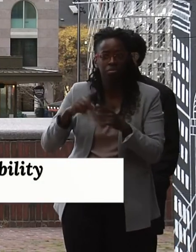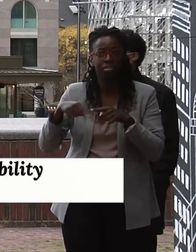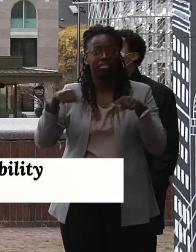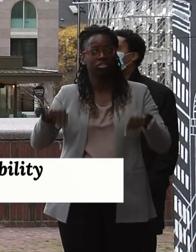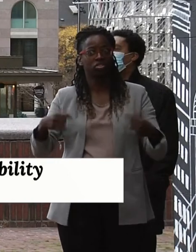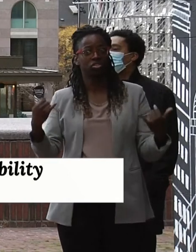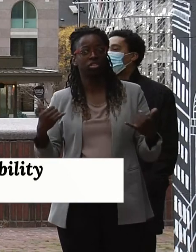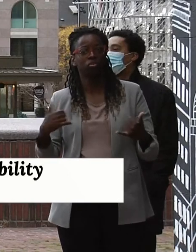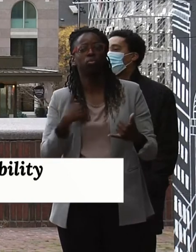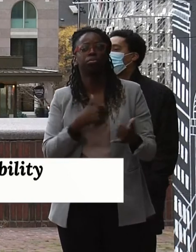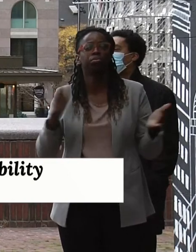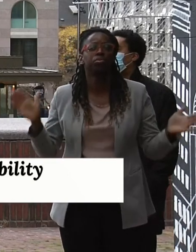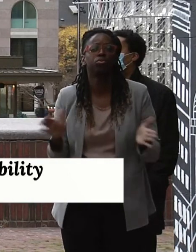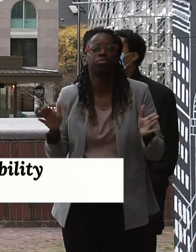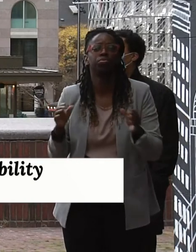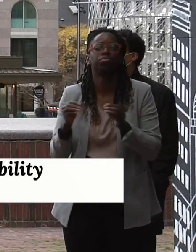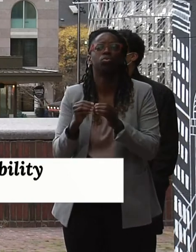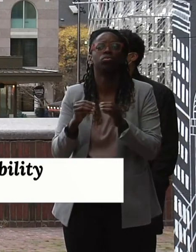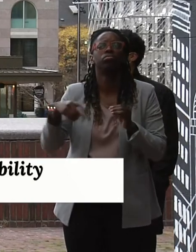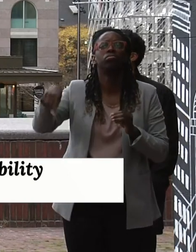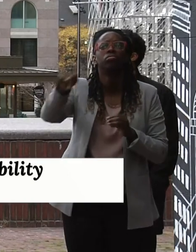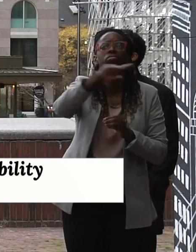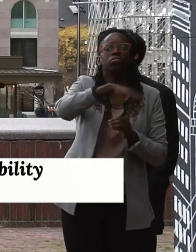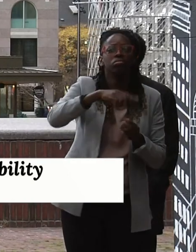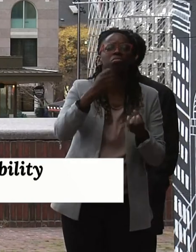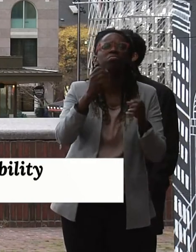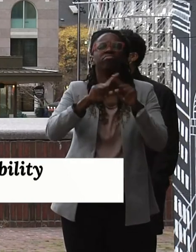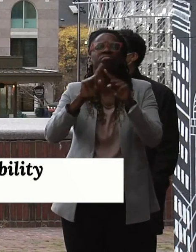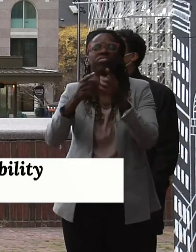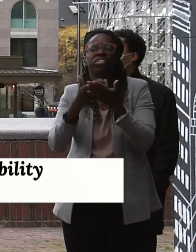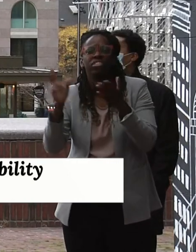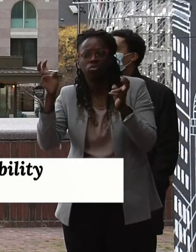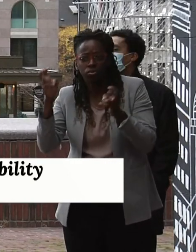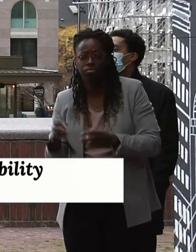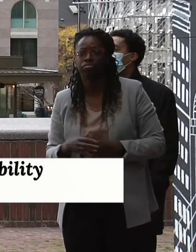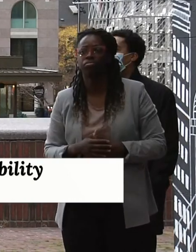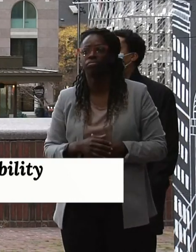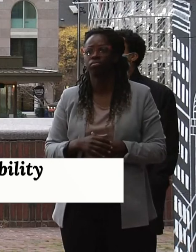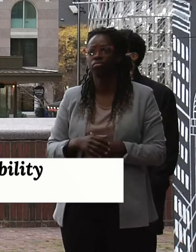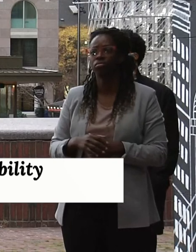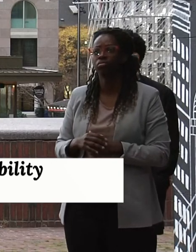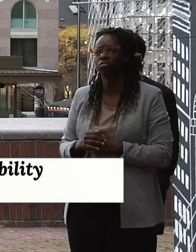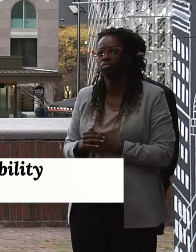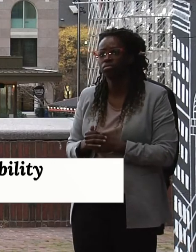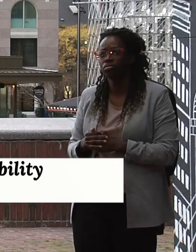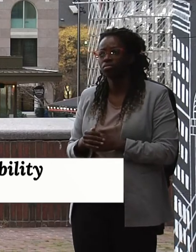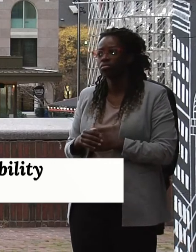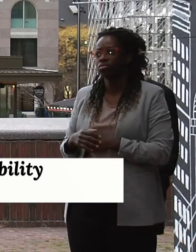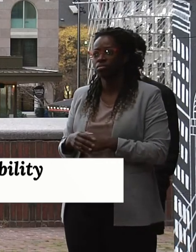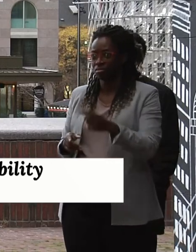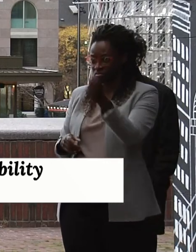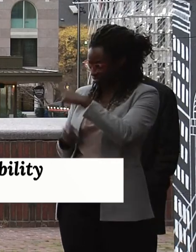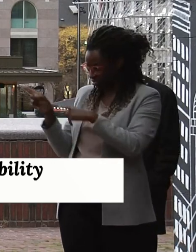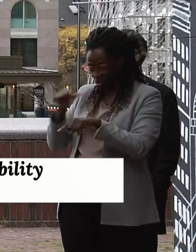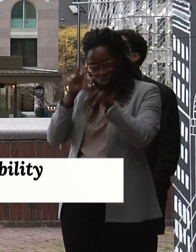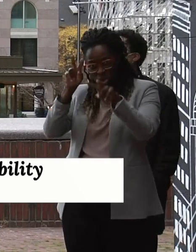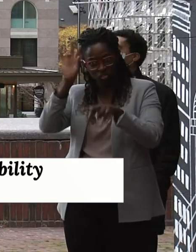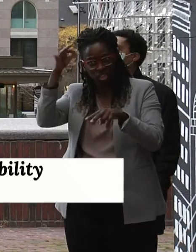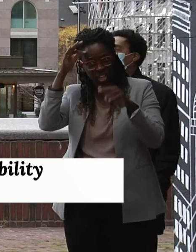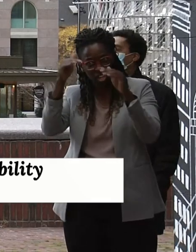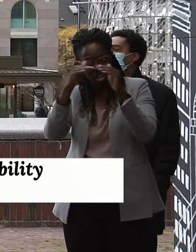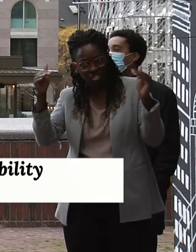forward. And that's what I'm looking forward to right now. And that's what I'm looking forward to that right now. Has the Biden transition team been in contact with you about